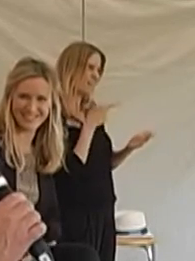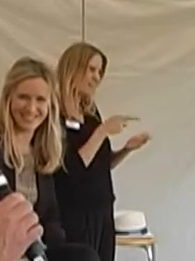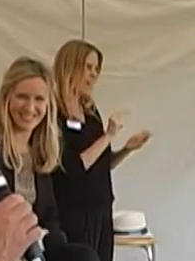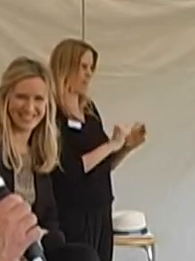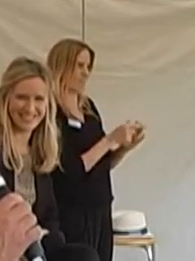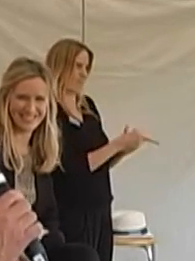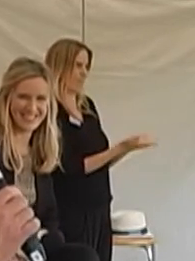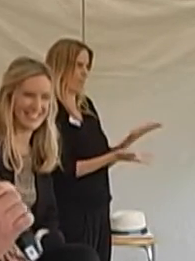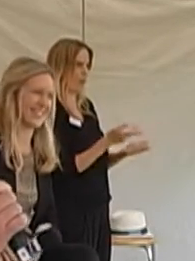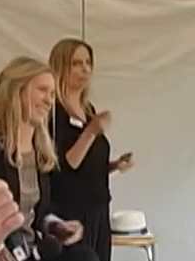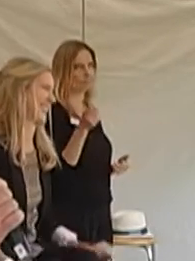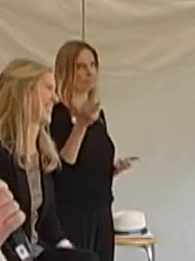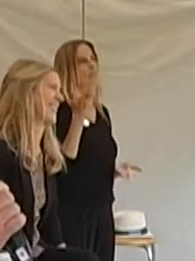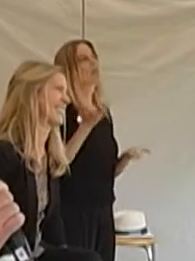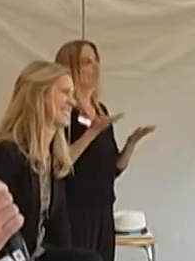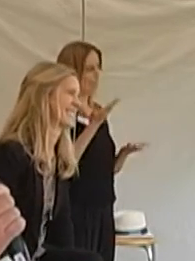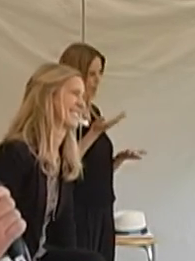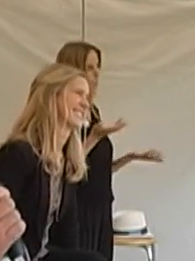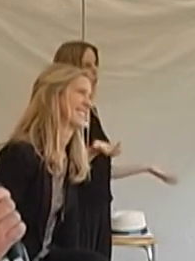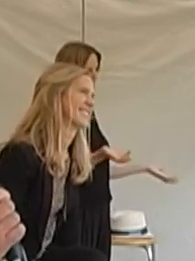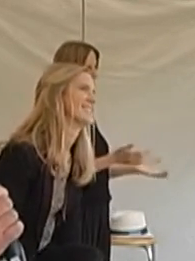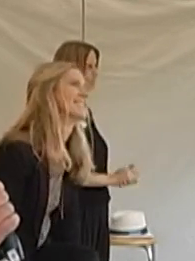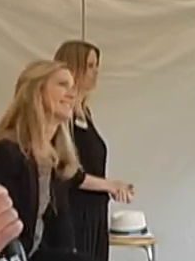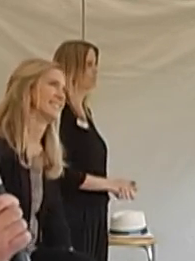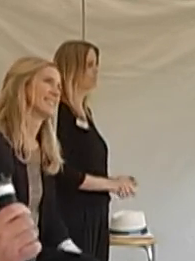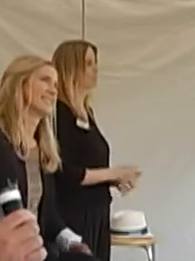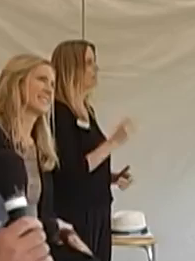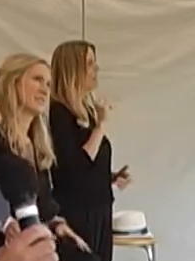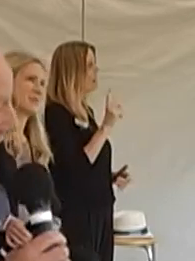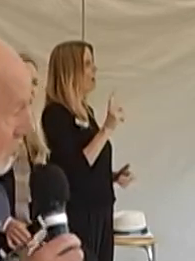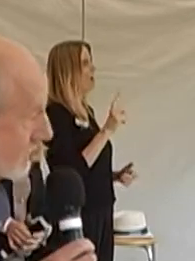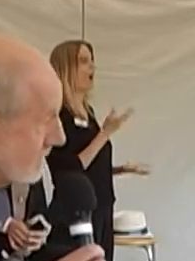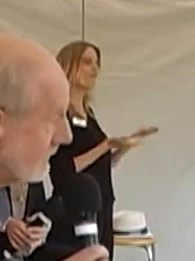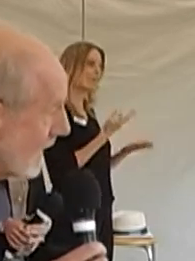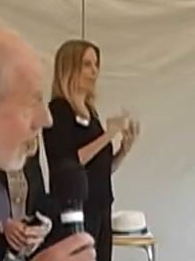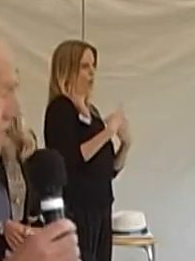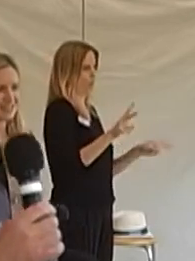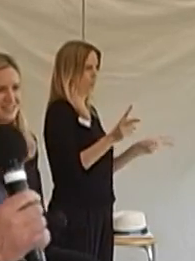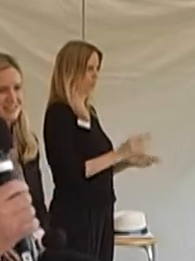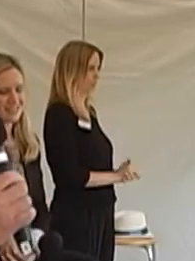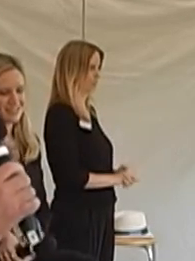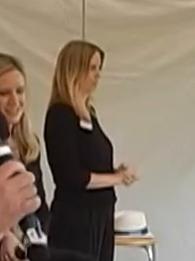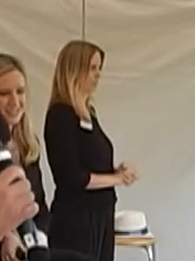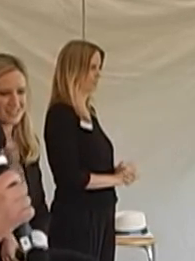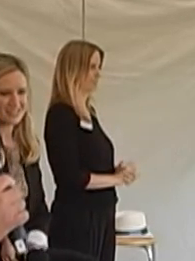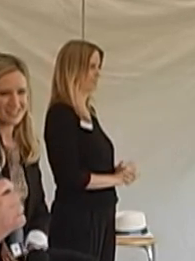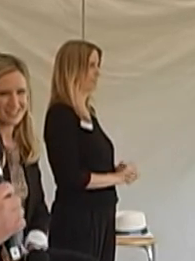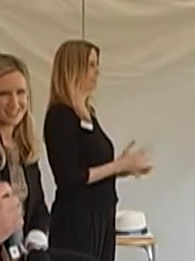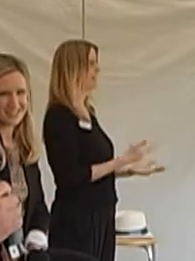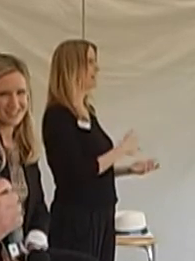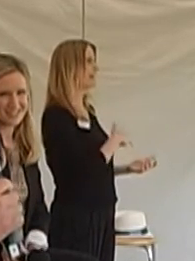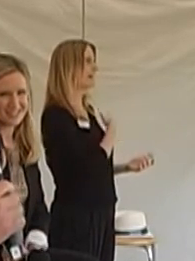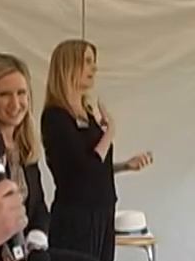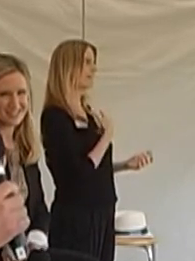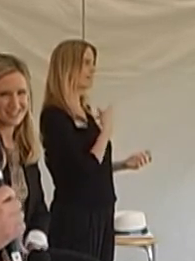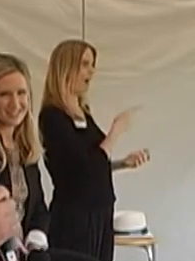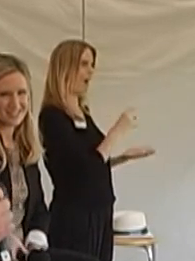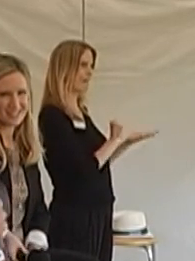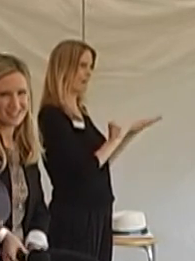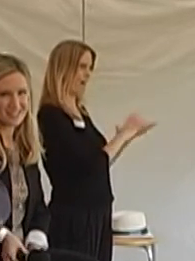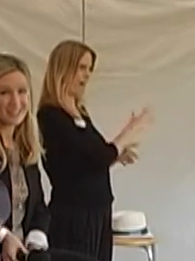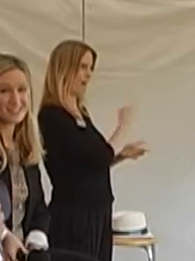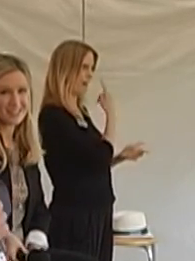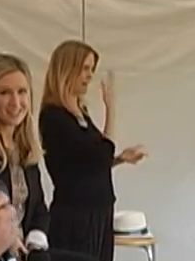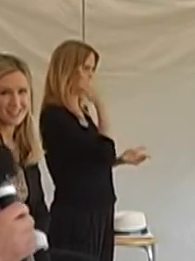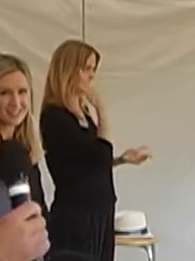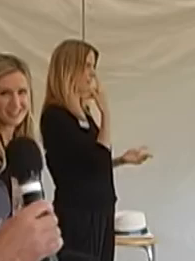Could be, yes. It could be, but it could be different. I read in a Danish paper the other week,